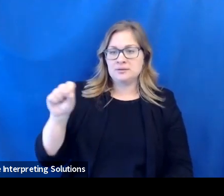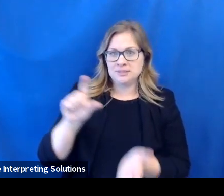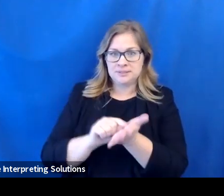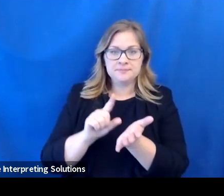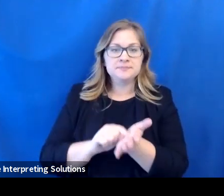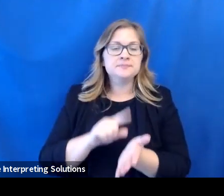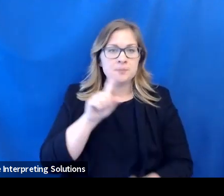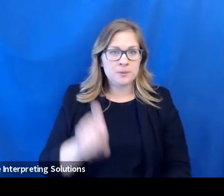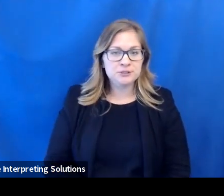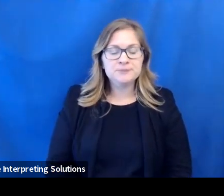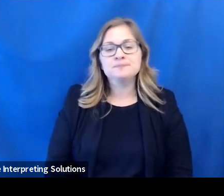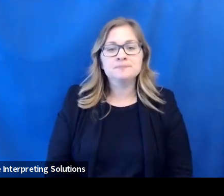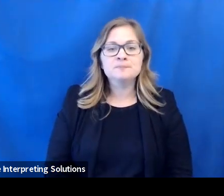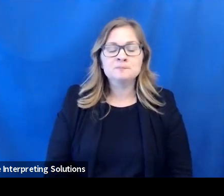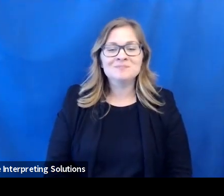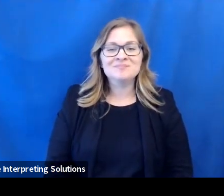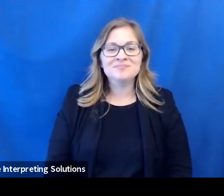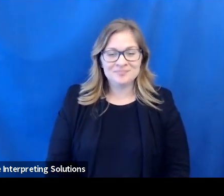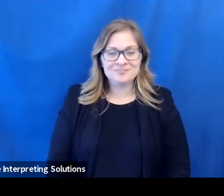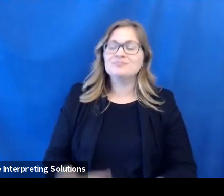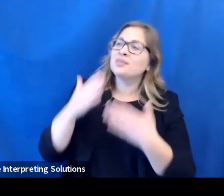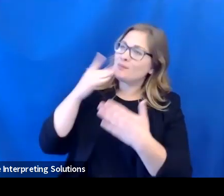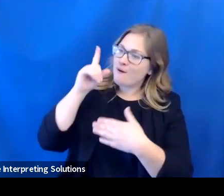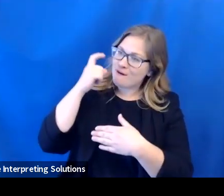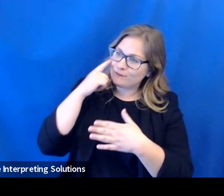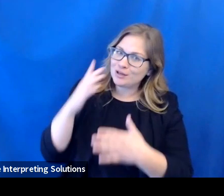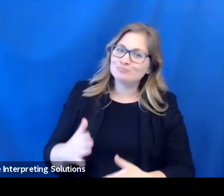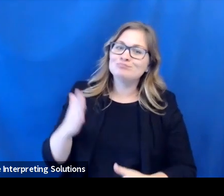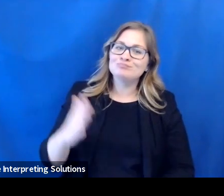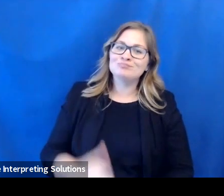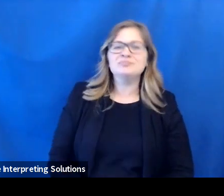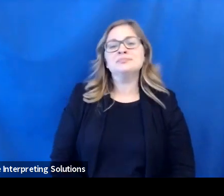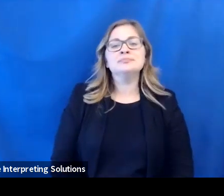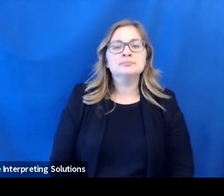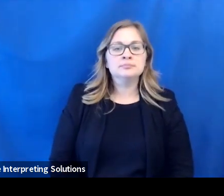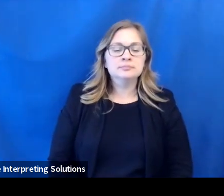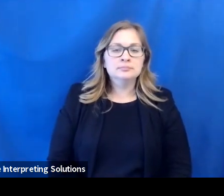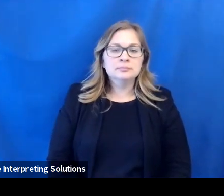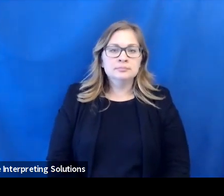you, Governor. I'm not wearing my bandana right now. Speak of the devil there.